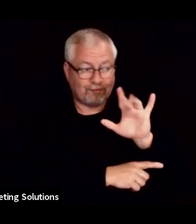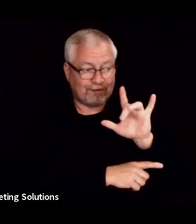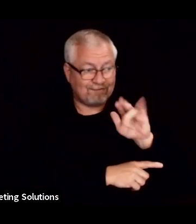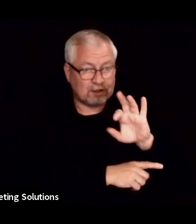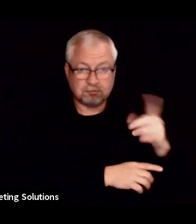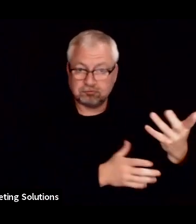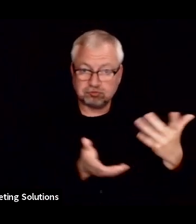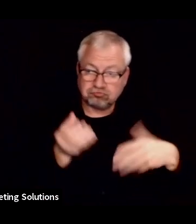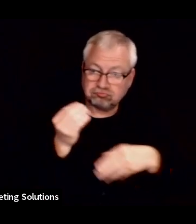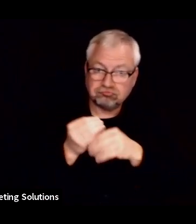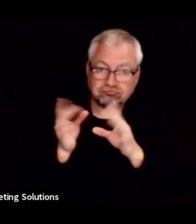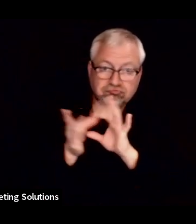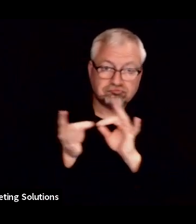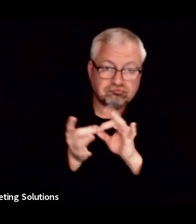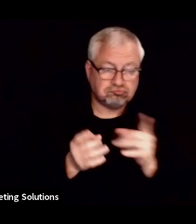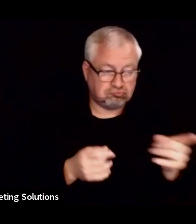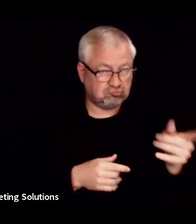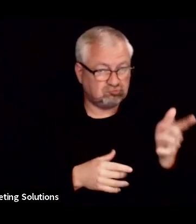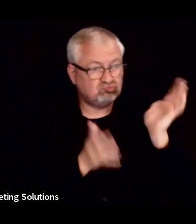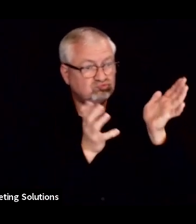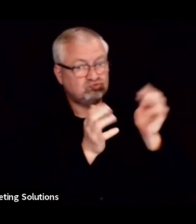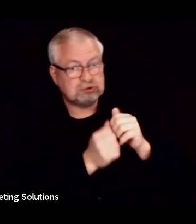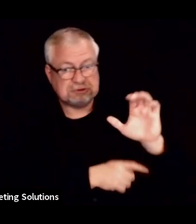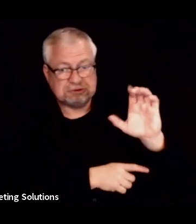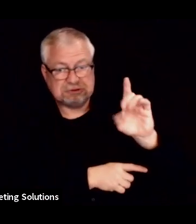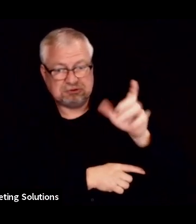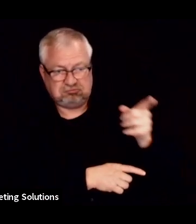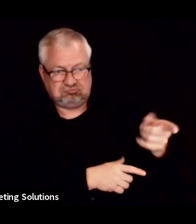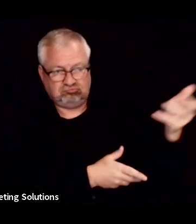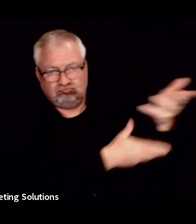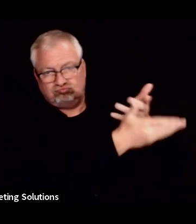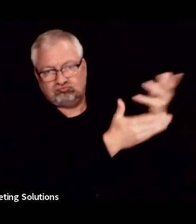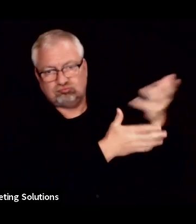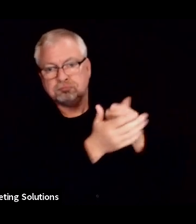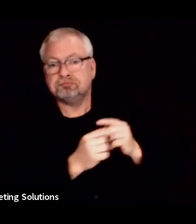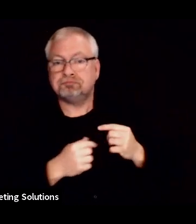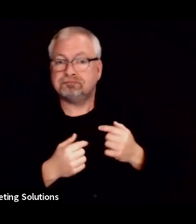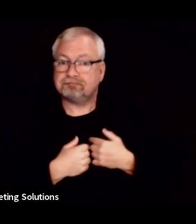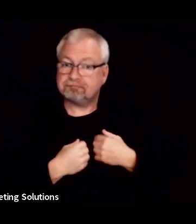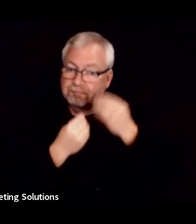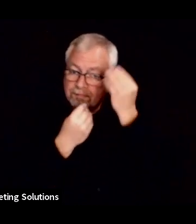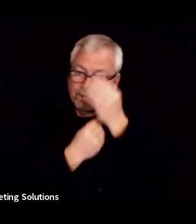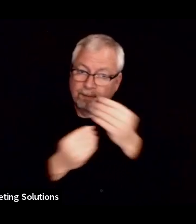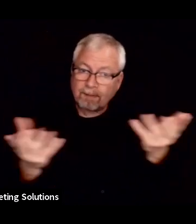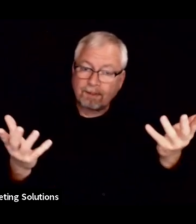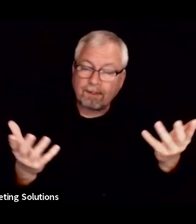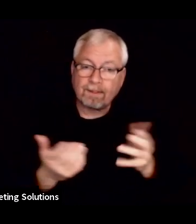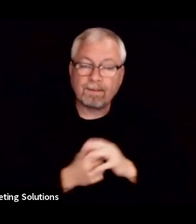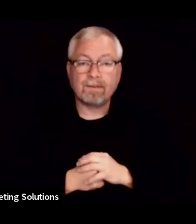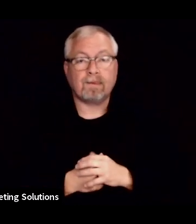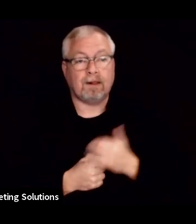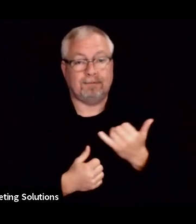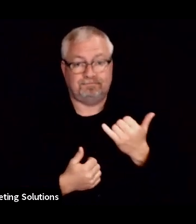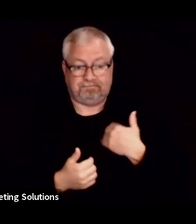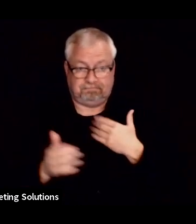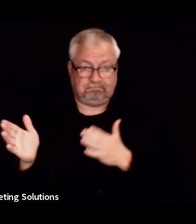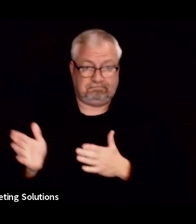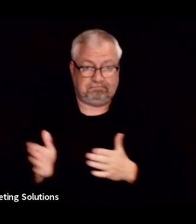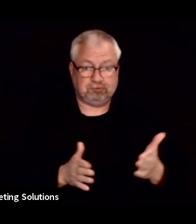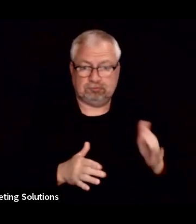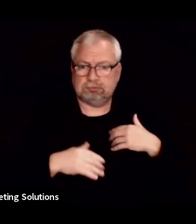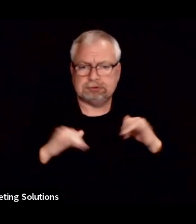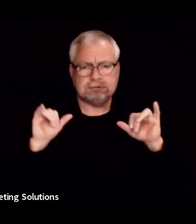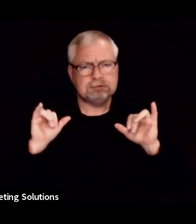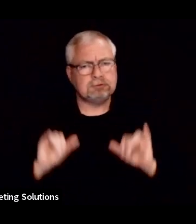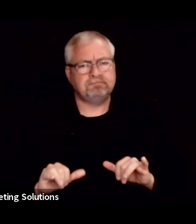the CDC. But there's not. I think the strategy remains the same. We